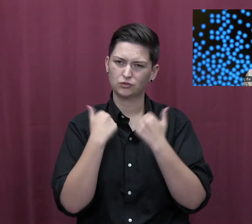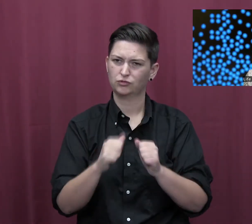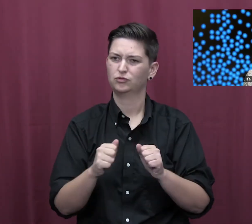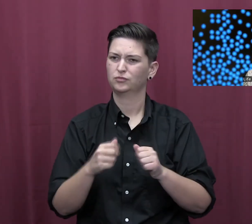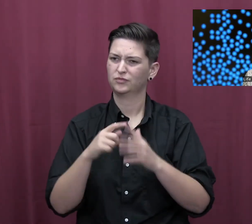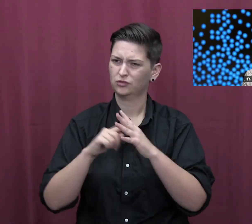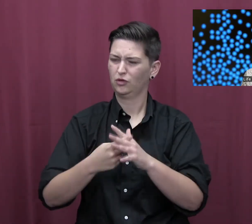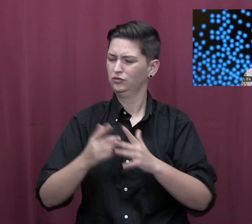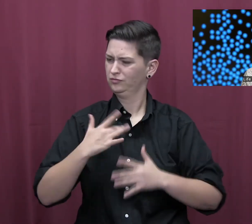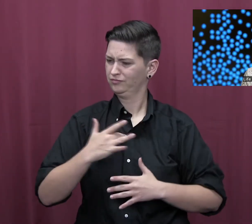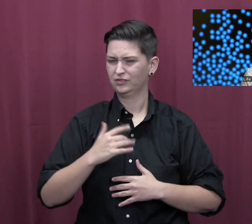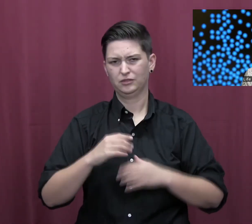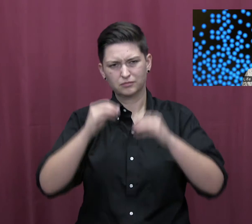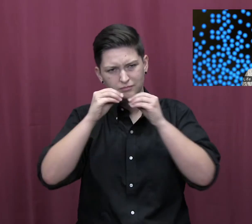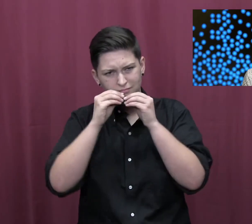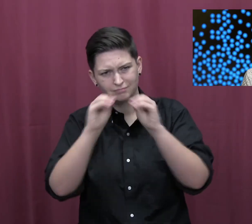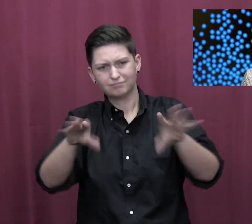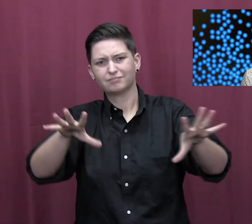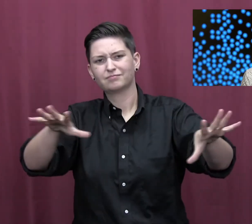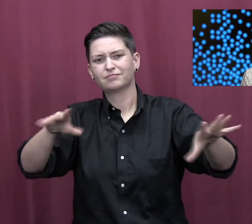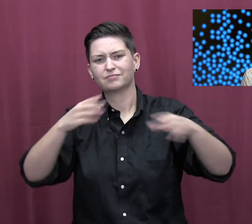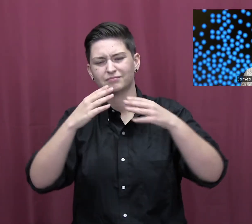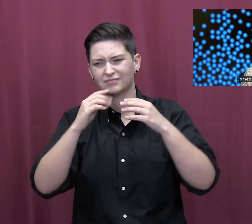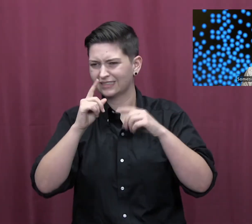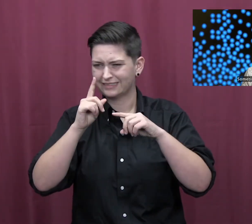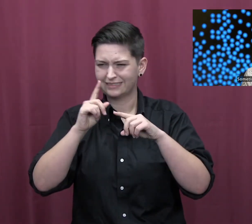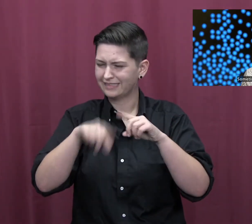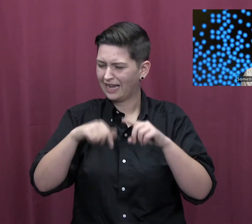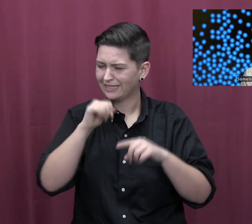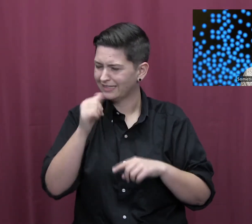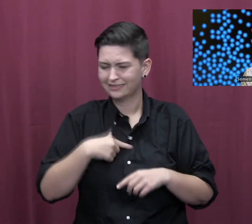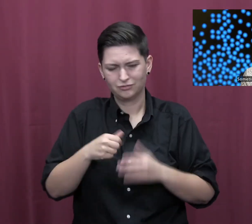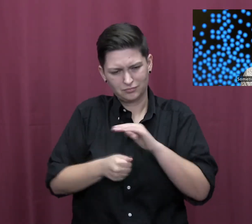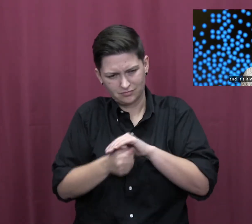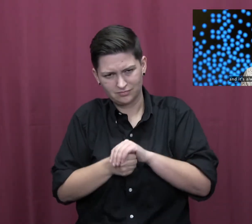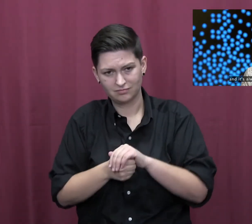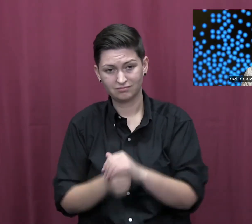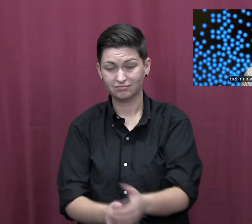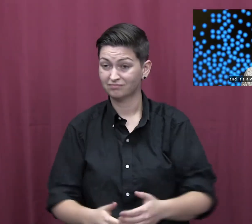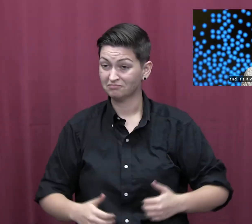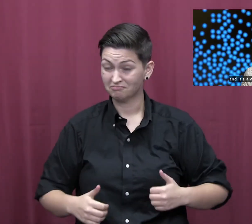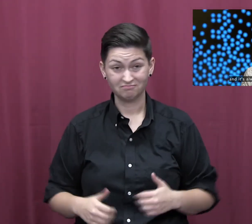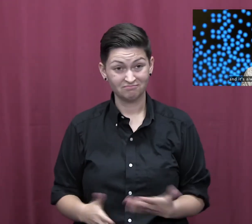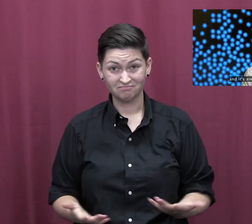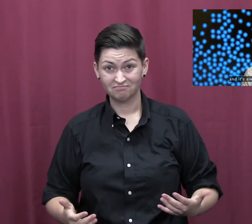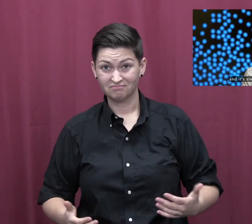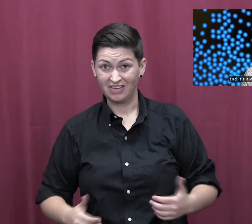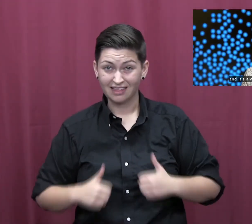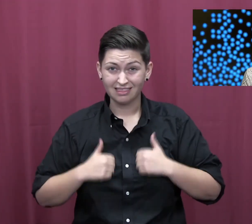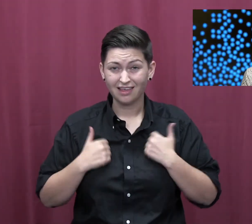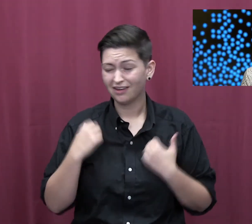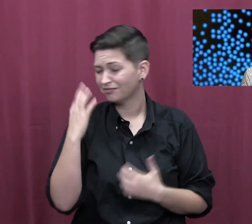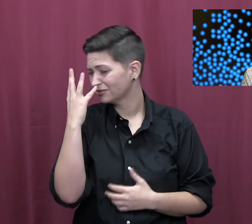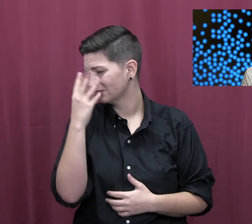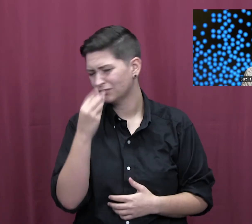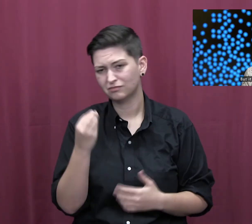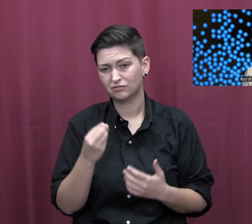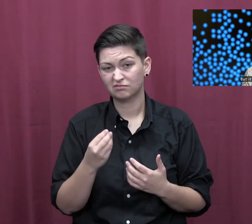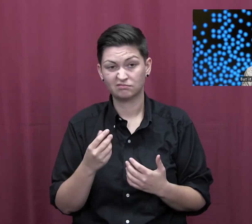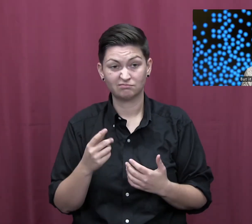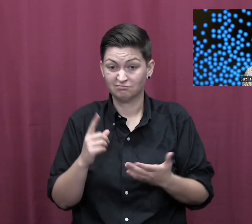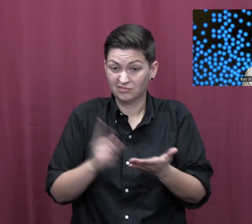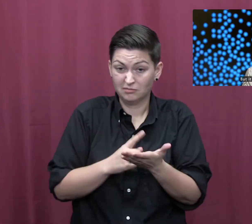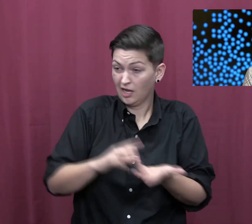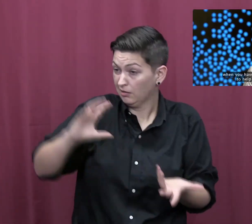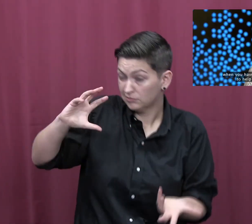Life is beautiful. Sometimes it's messy, and it's always unpredictable. But it will